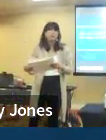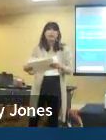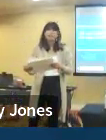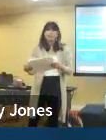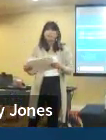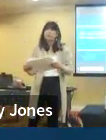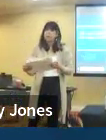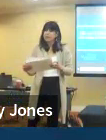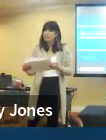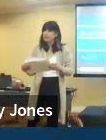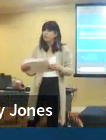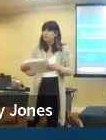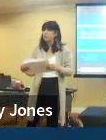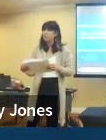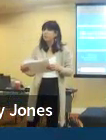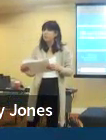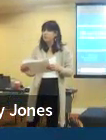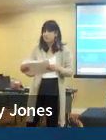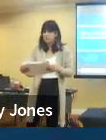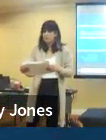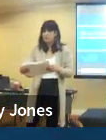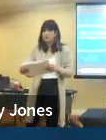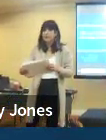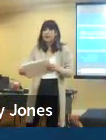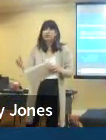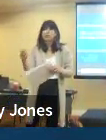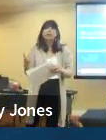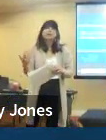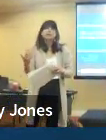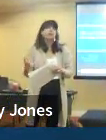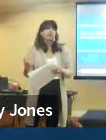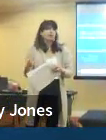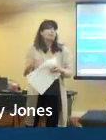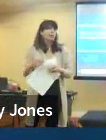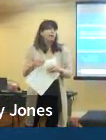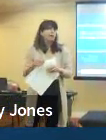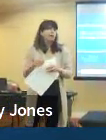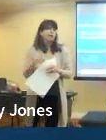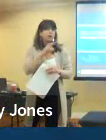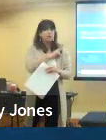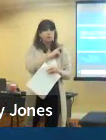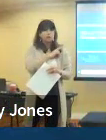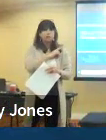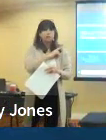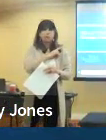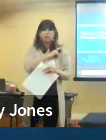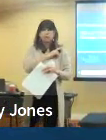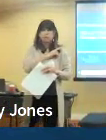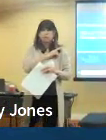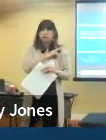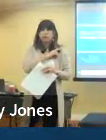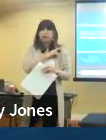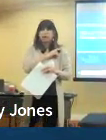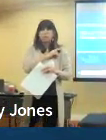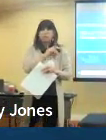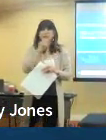crisis response for people with intellectual or developmental disabilities. And so our panelists are just coming in. We also are going to have a few on